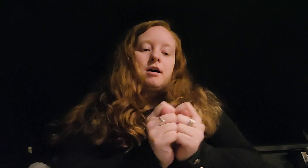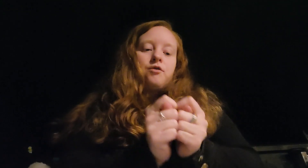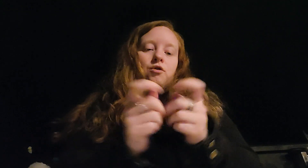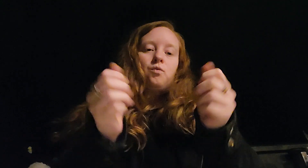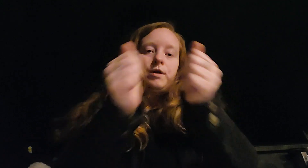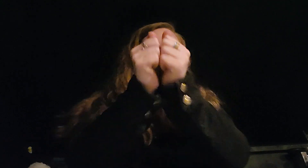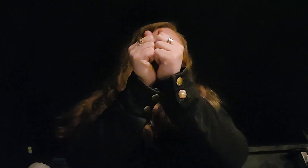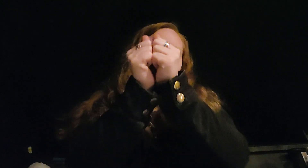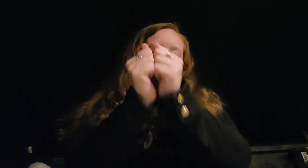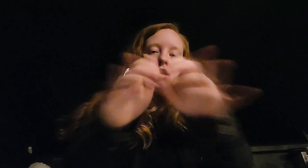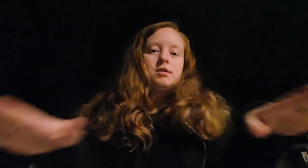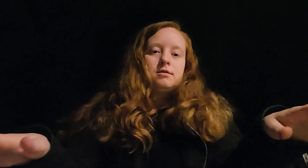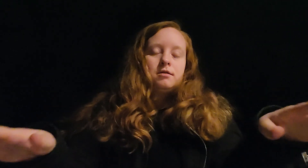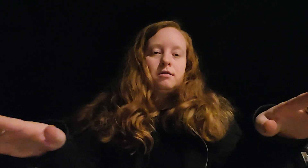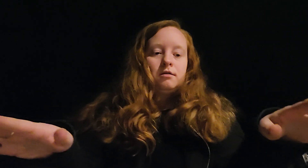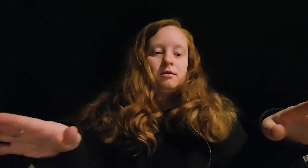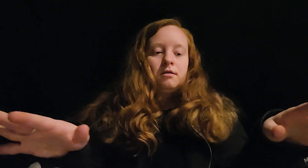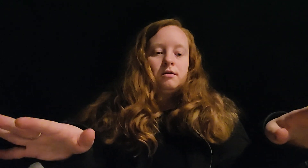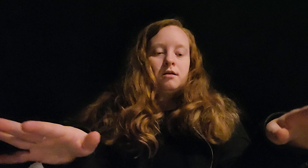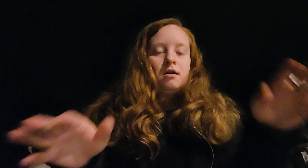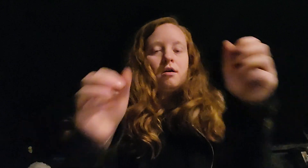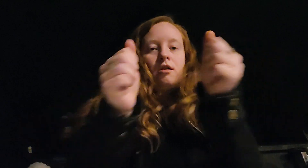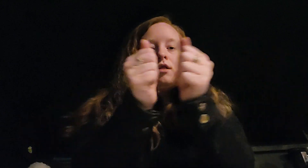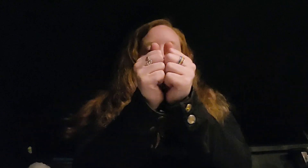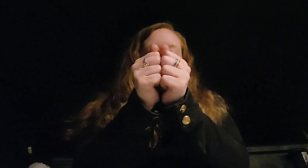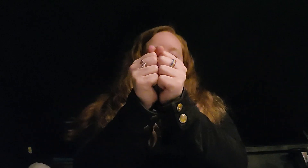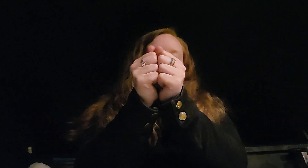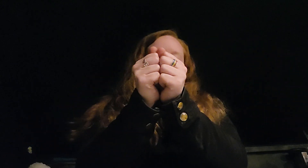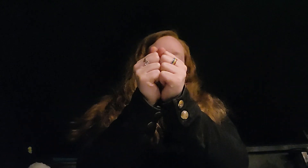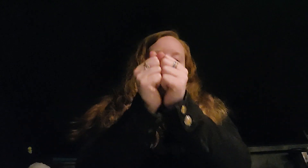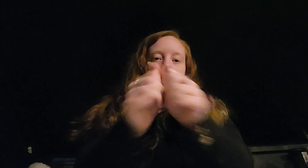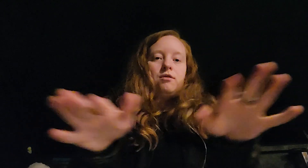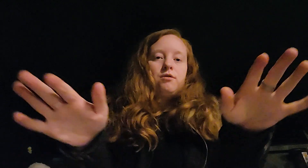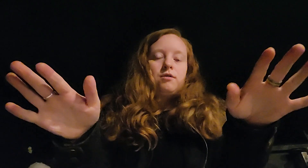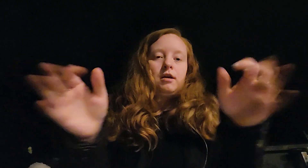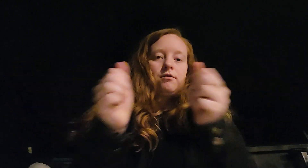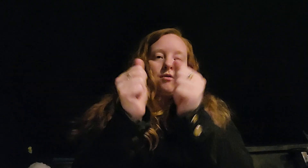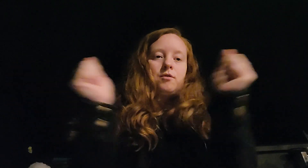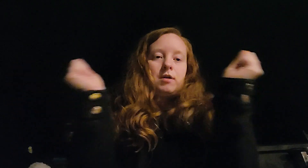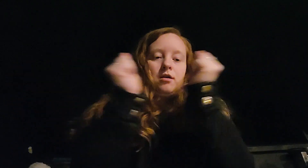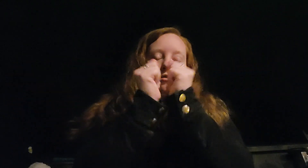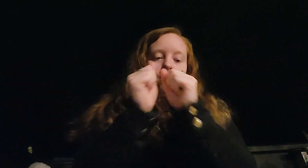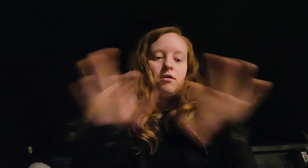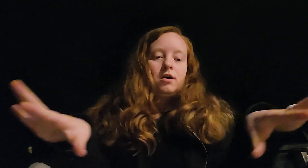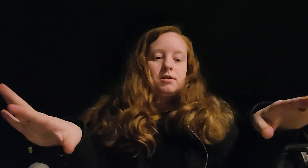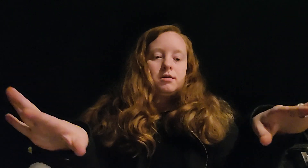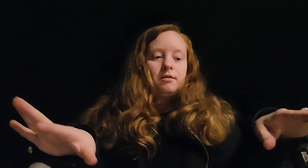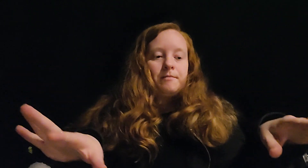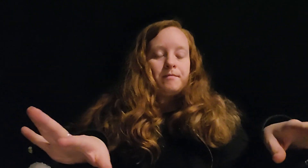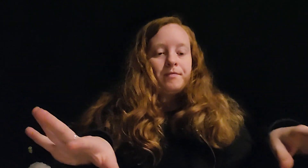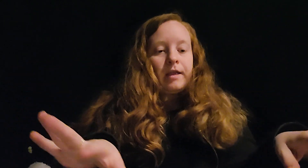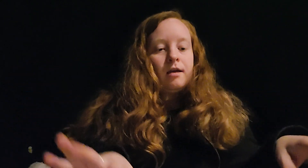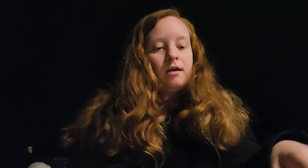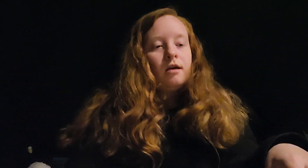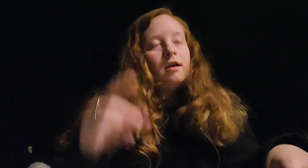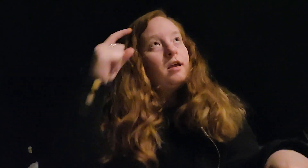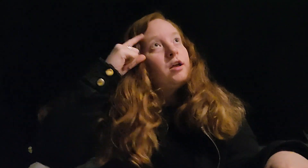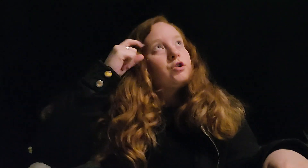together we're lost. Lost is like with, but you like throw it away. Lost in a